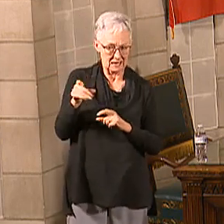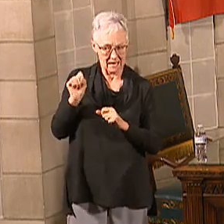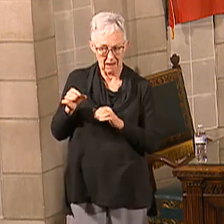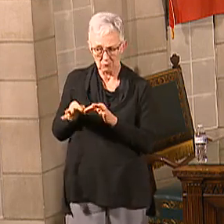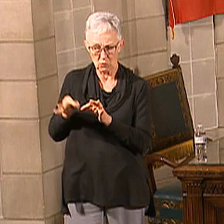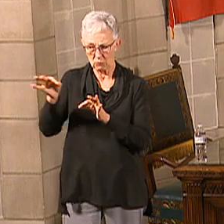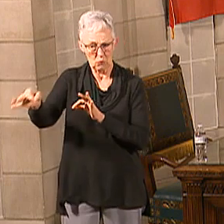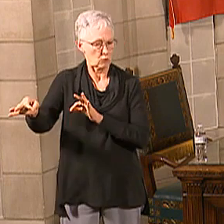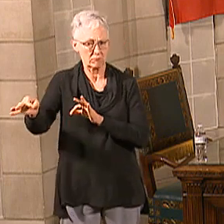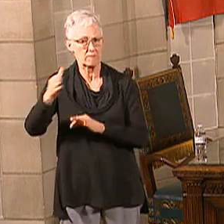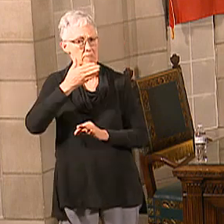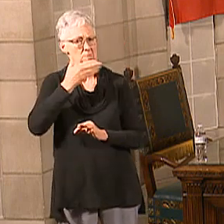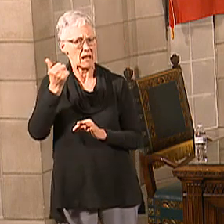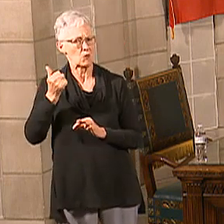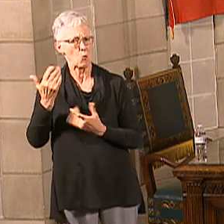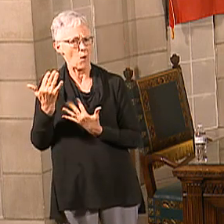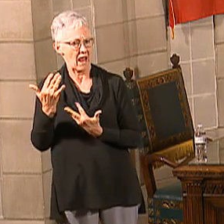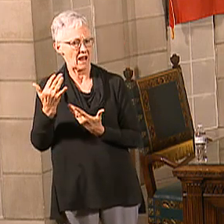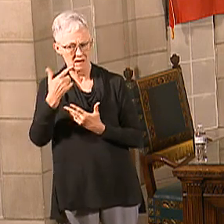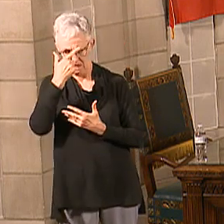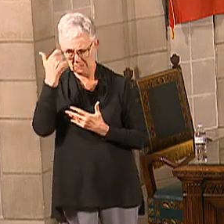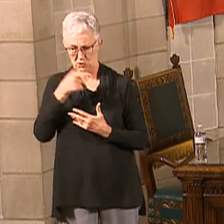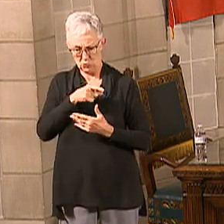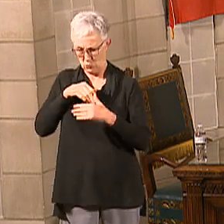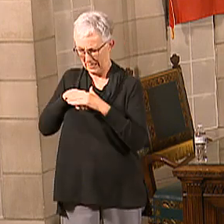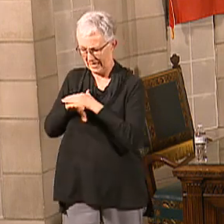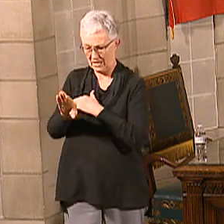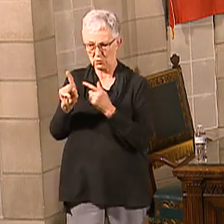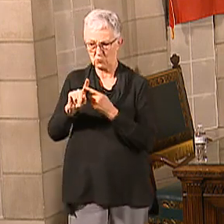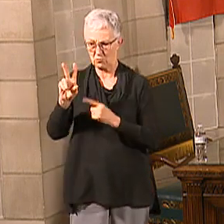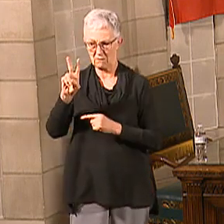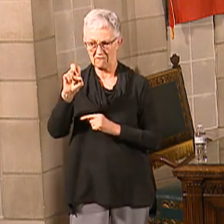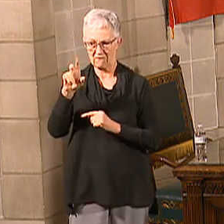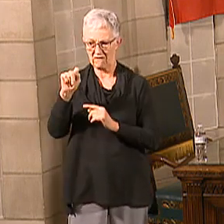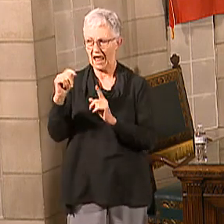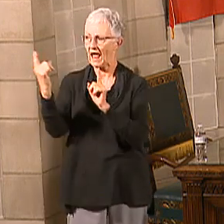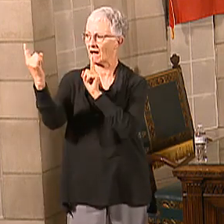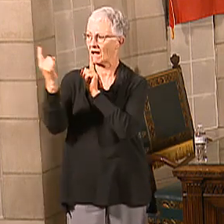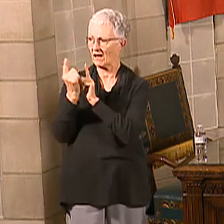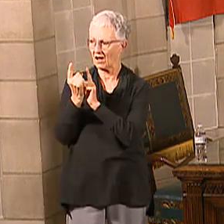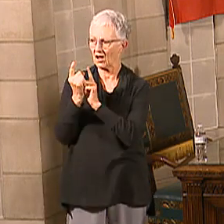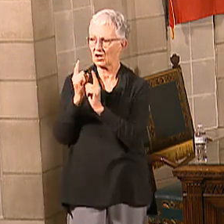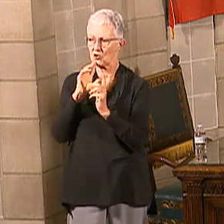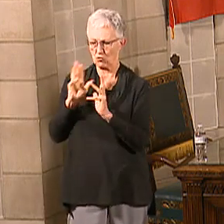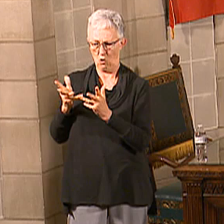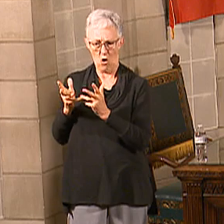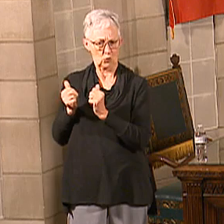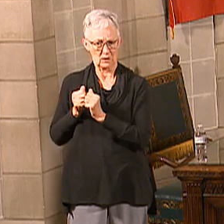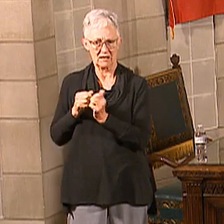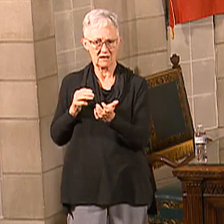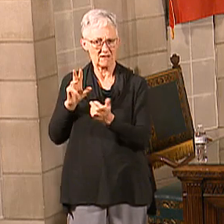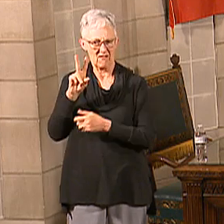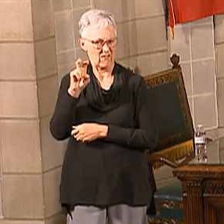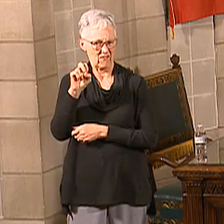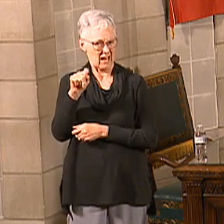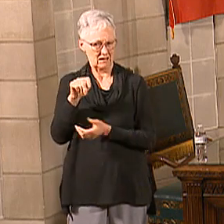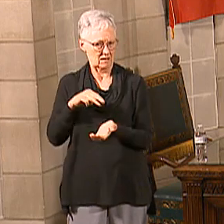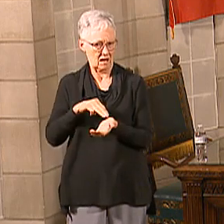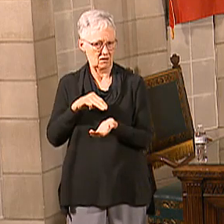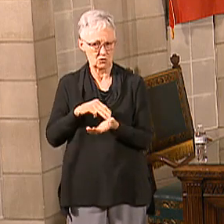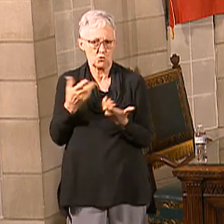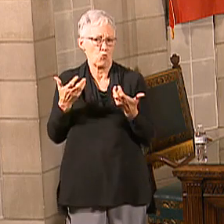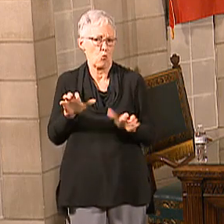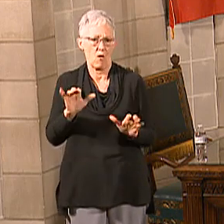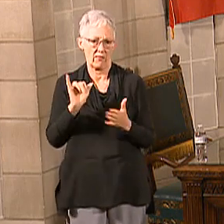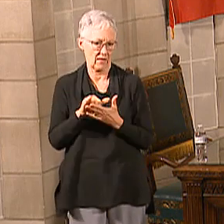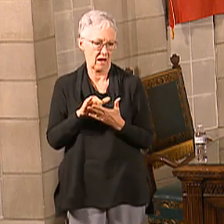somebody who can use it. Think about contacting your local public health department. We talked yesterday about donating masks. This would be in that same category.